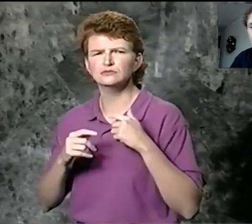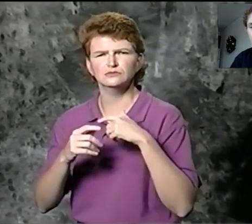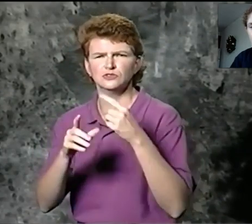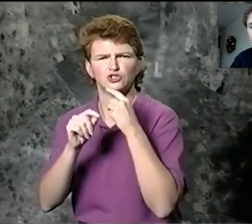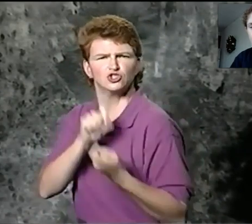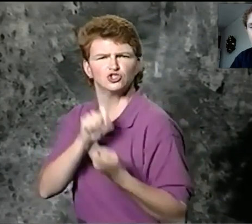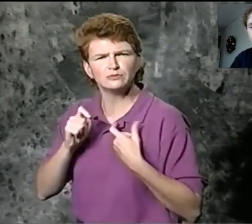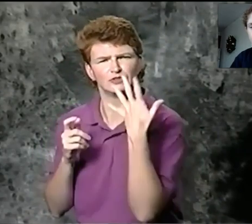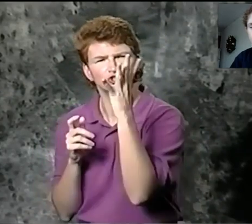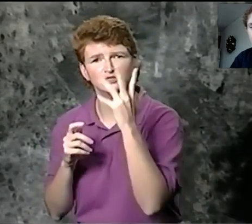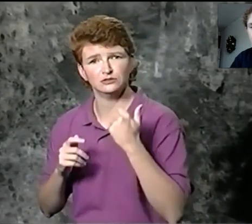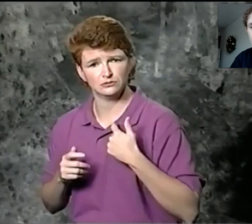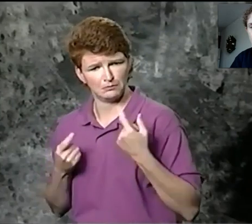Well, what's up?